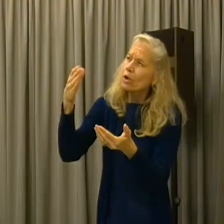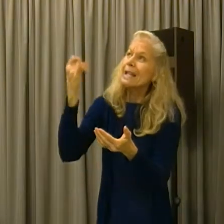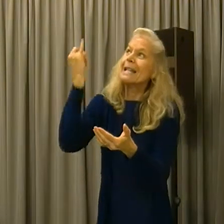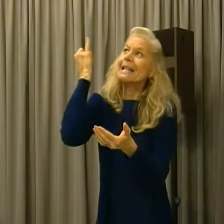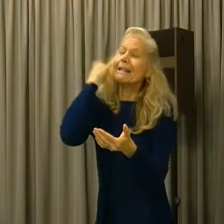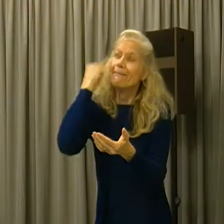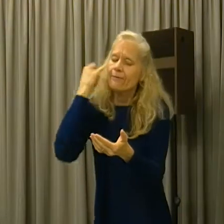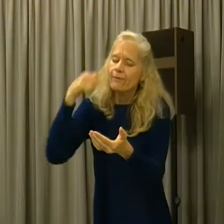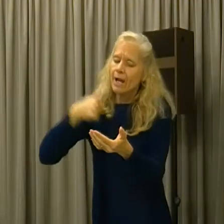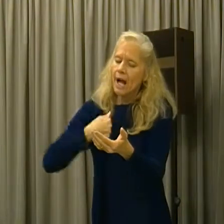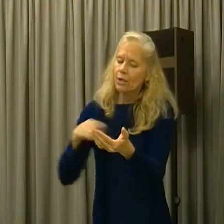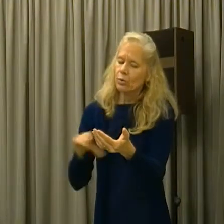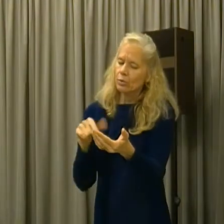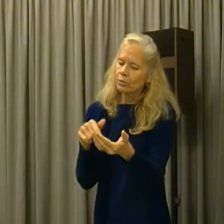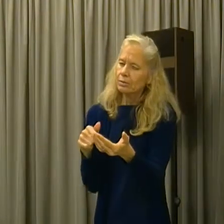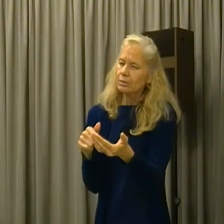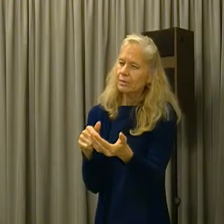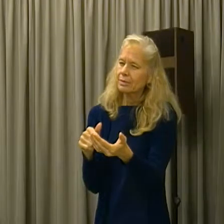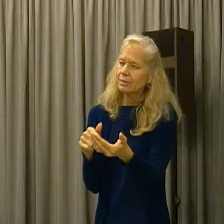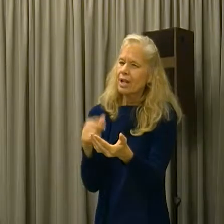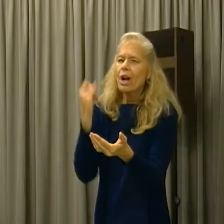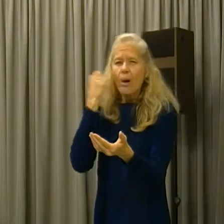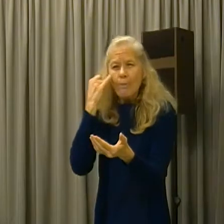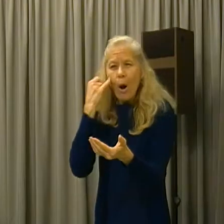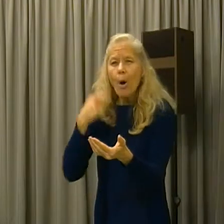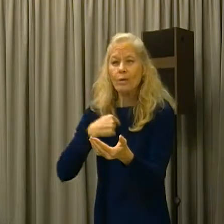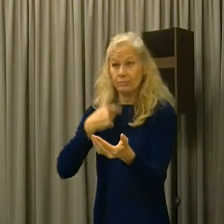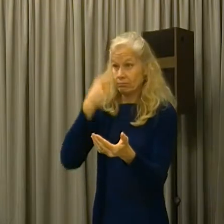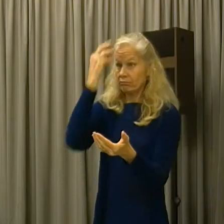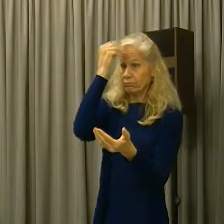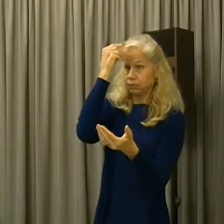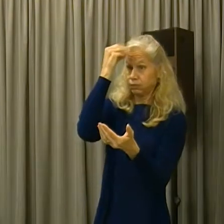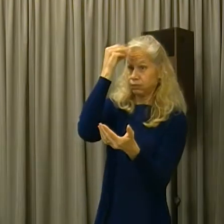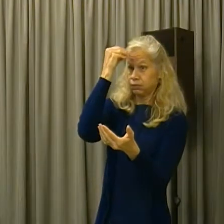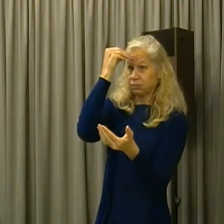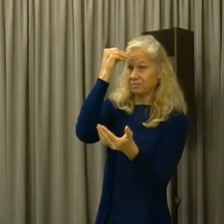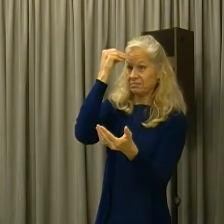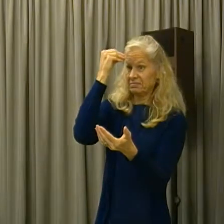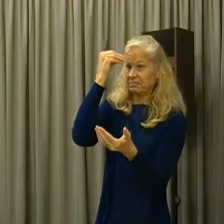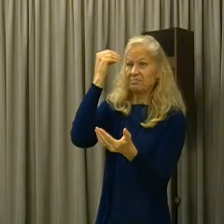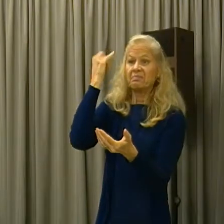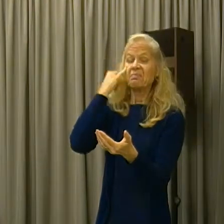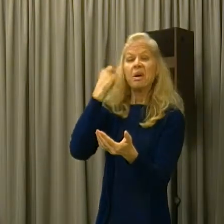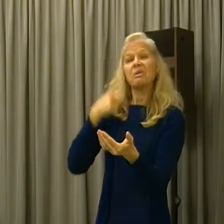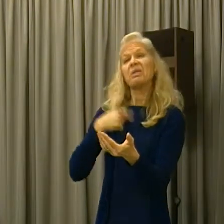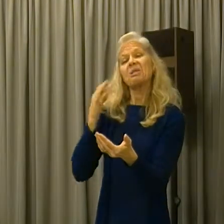to fruition? If I do what I'm thinking, what is it that I'm going to do?